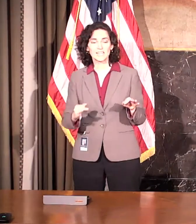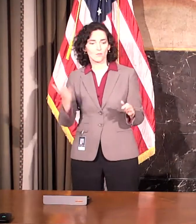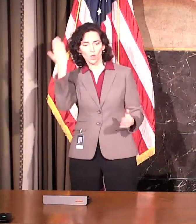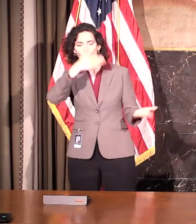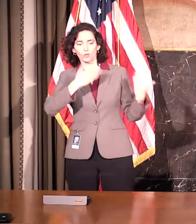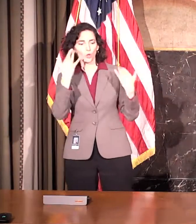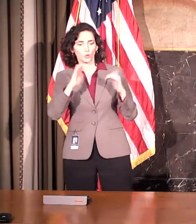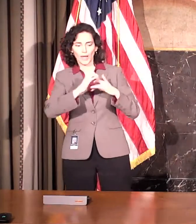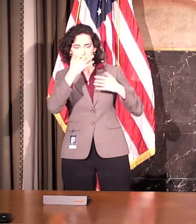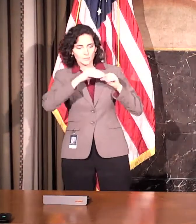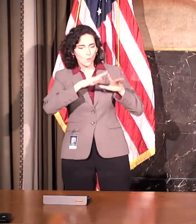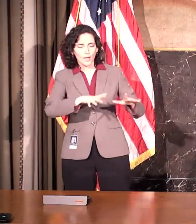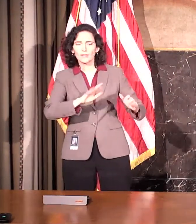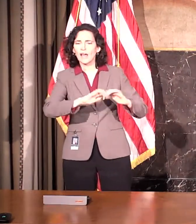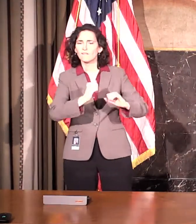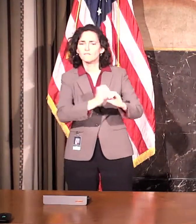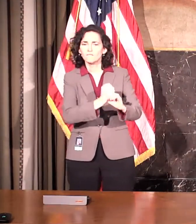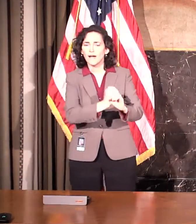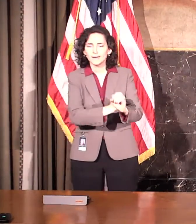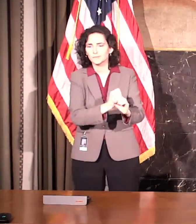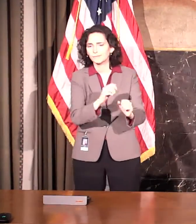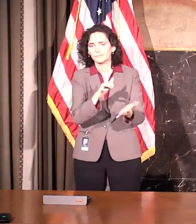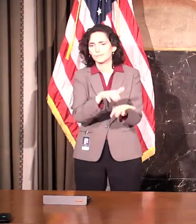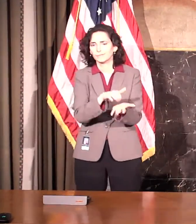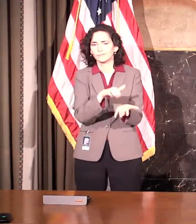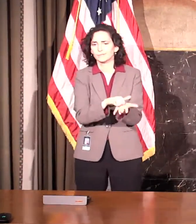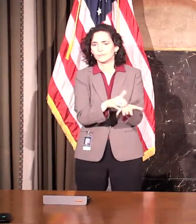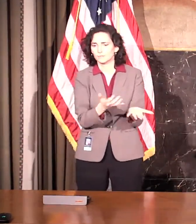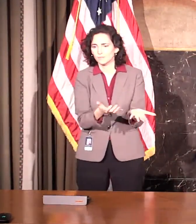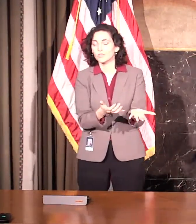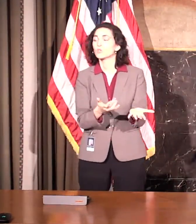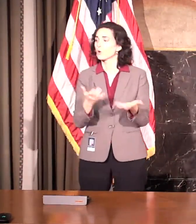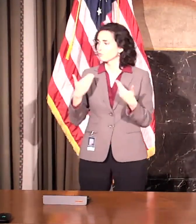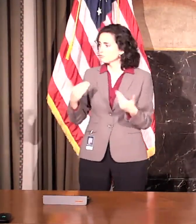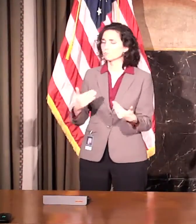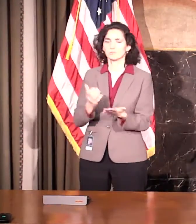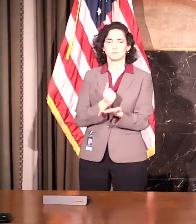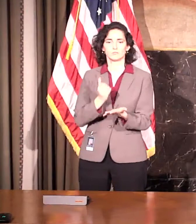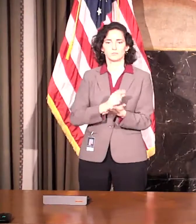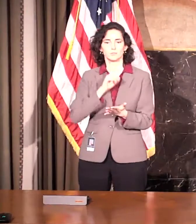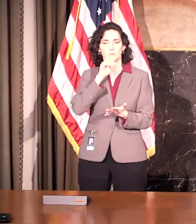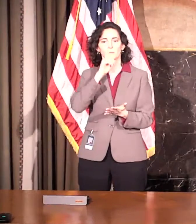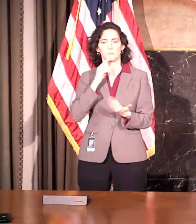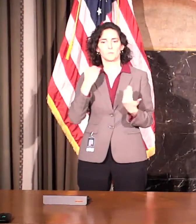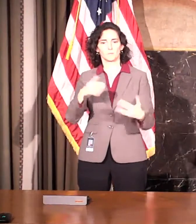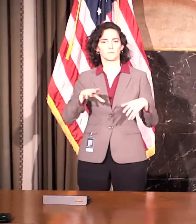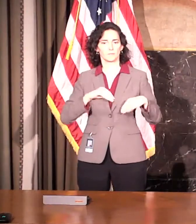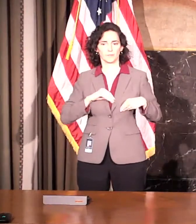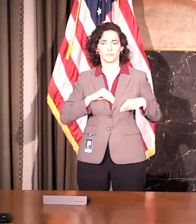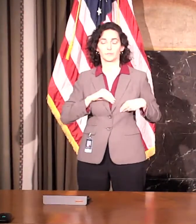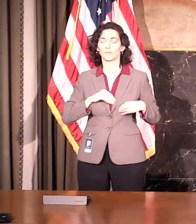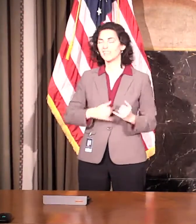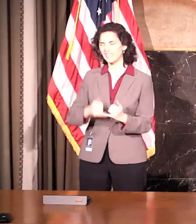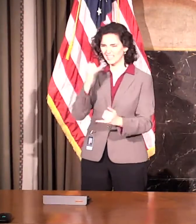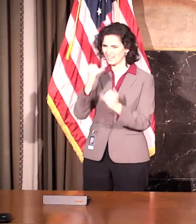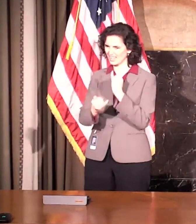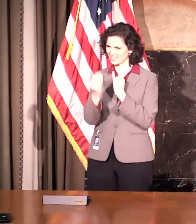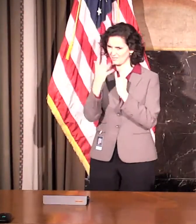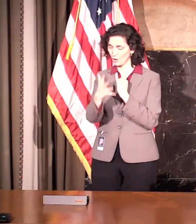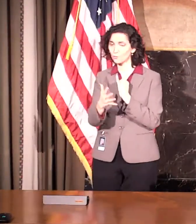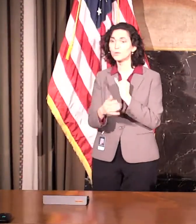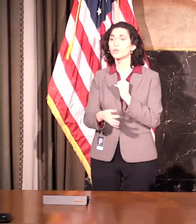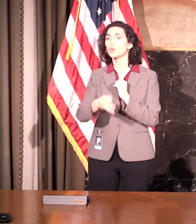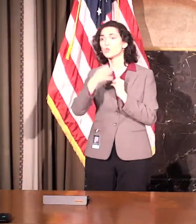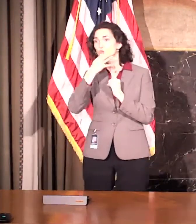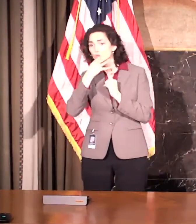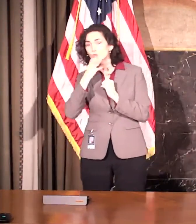encourage people to take advantage of that. And just to close, I'll just remind people, again, the end is in sight, and this